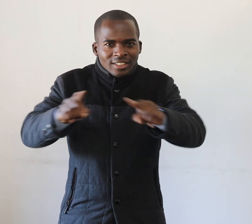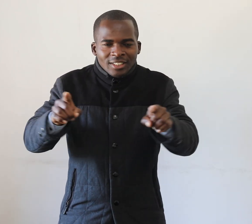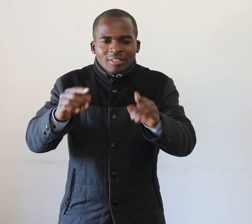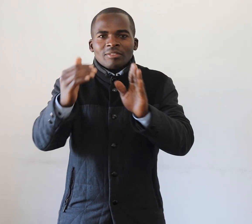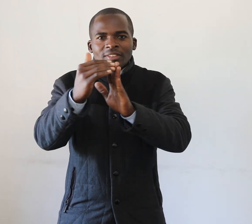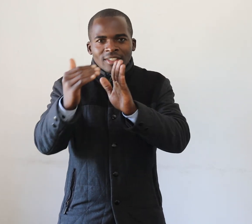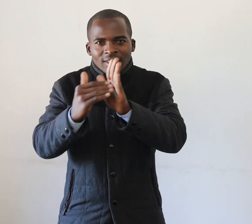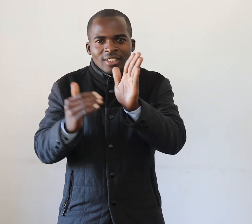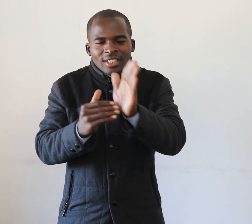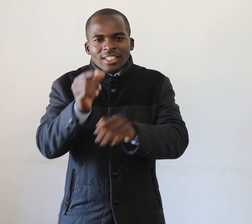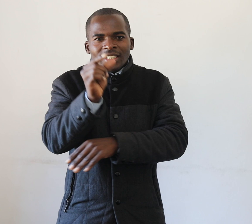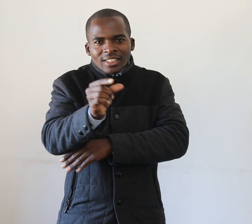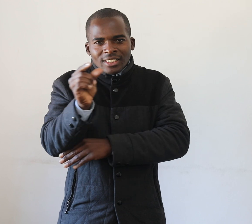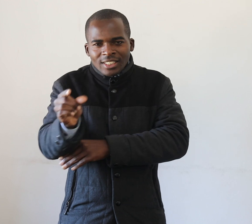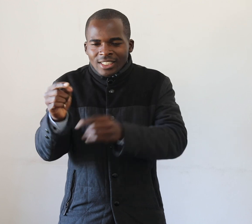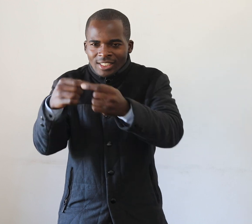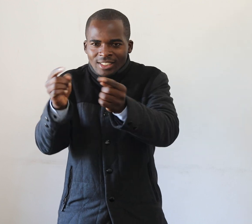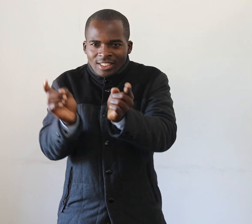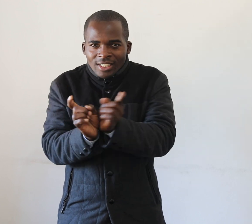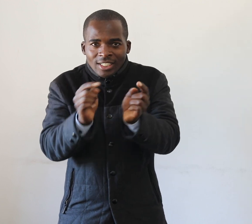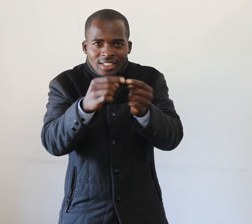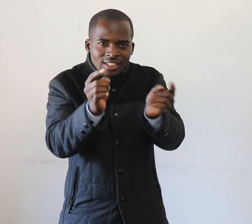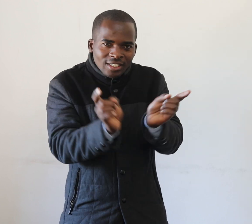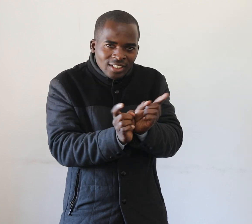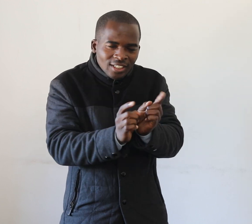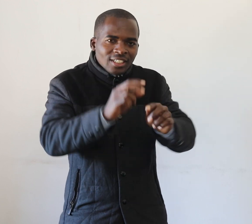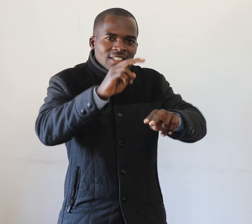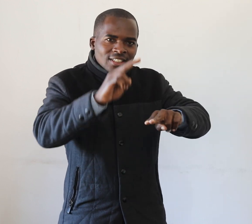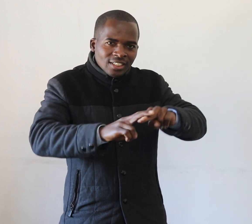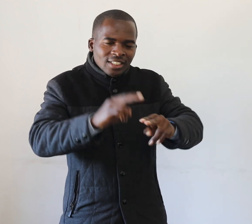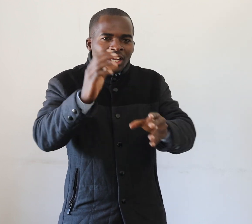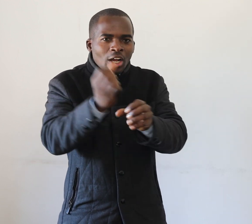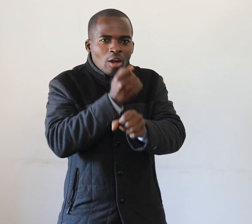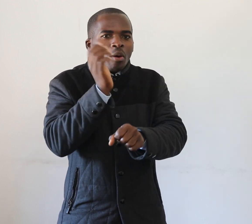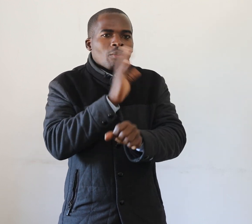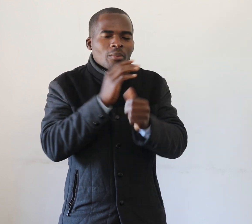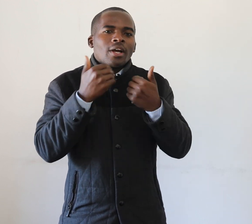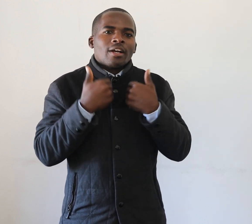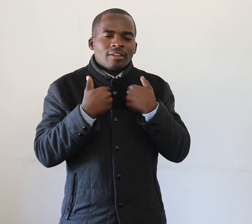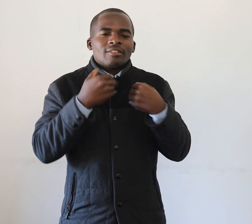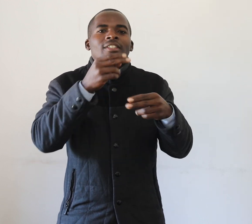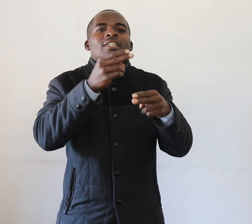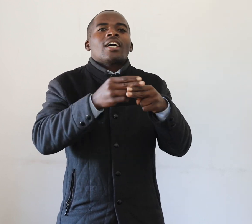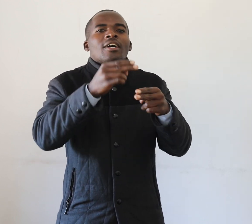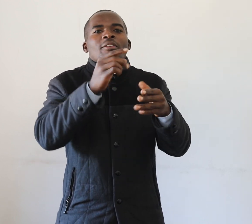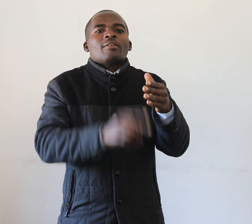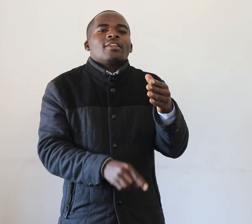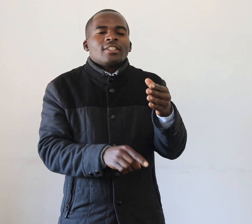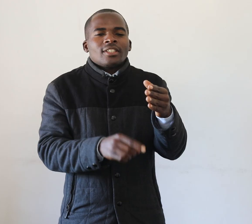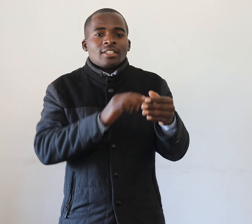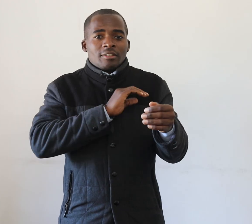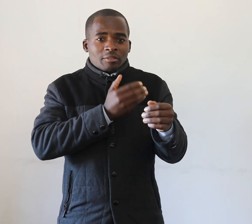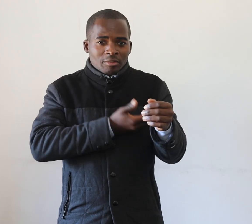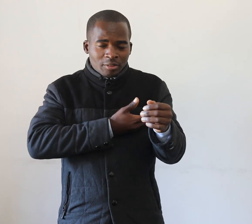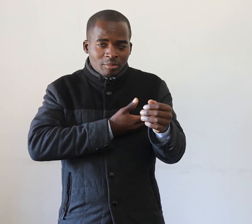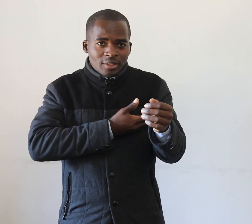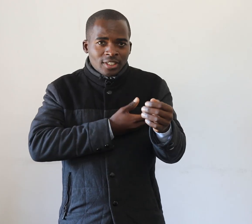each special category of seats it has won, namely women's seats, youth